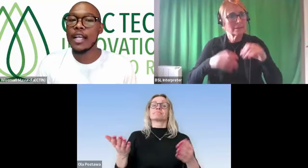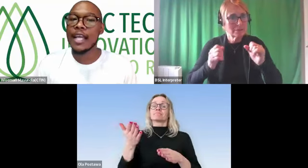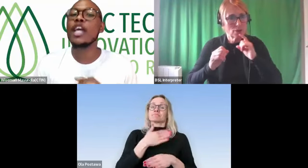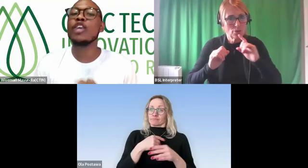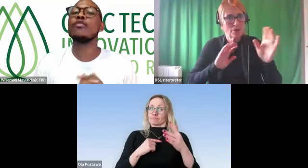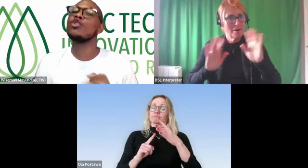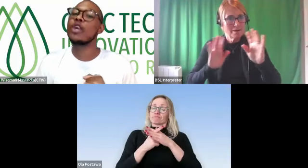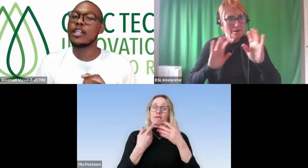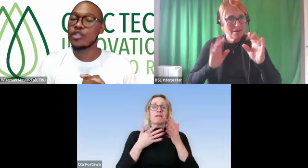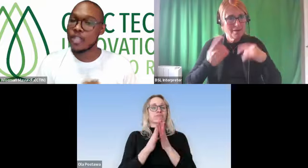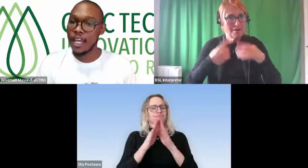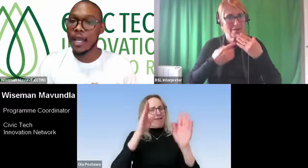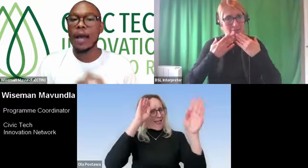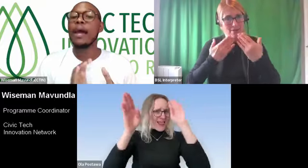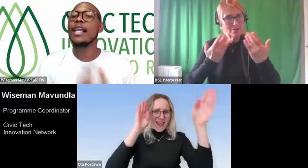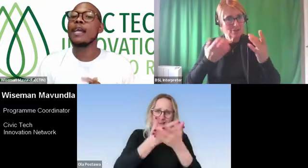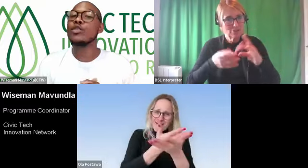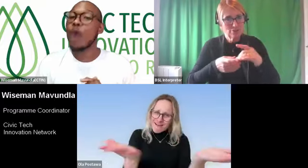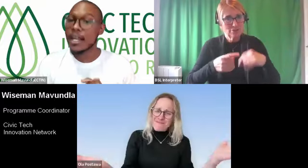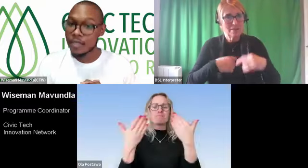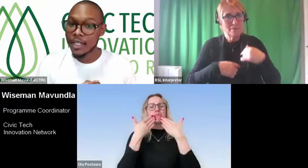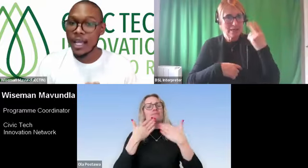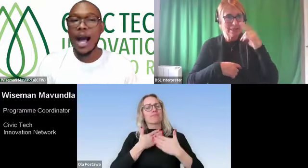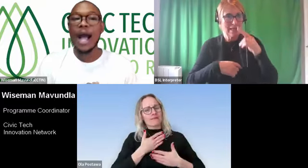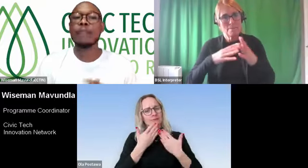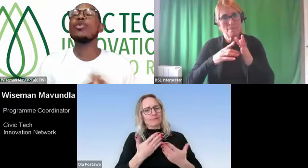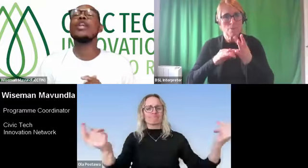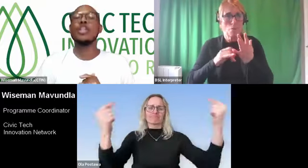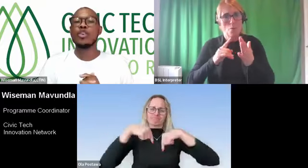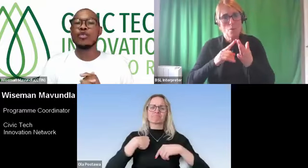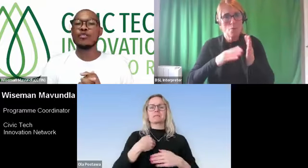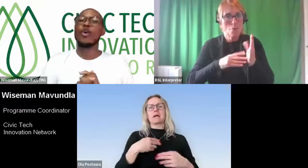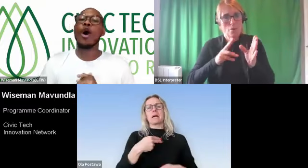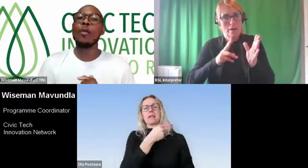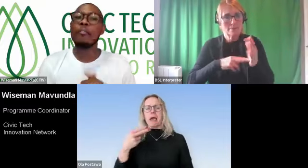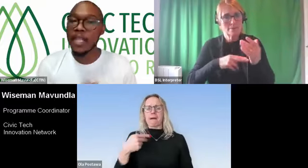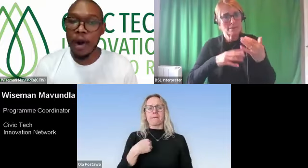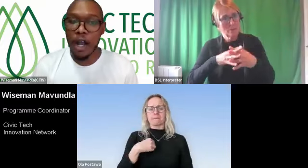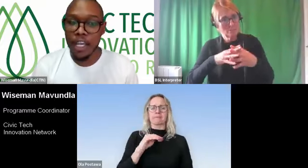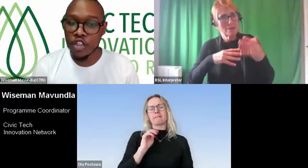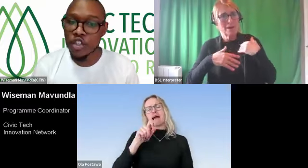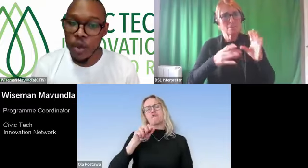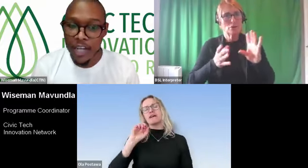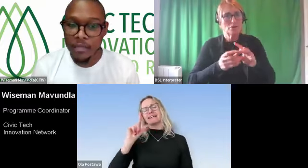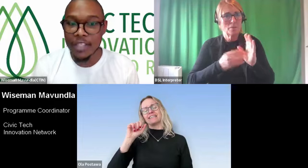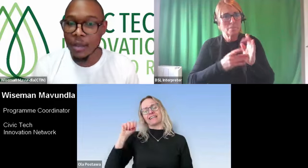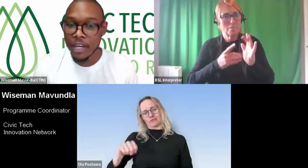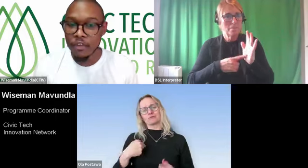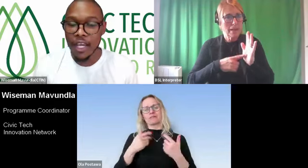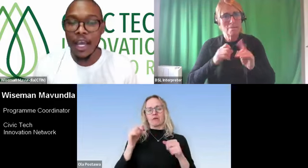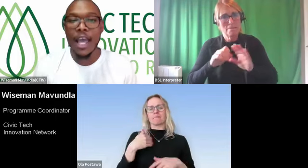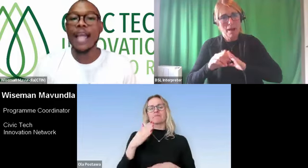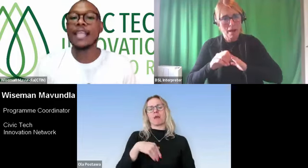Hello, everyone, and thank you for joining us today. My name is Wiseman. I am joining you from Mill Park in